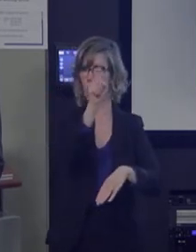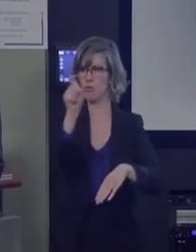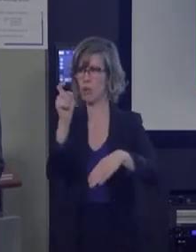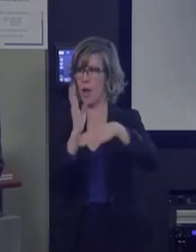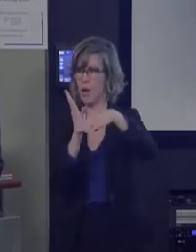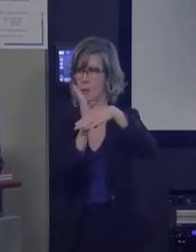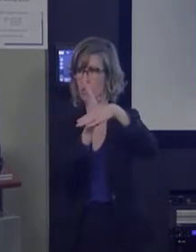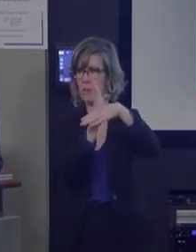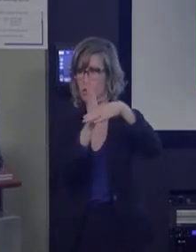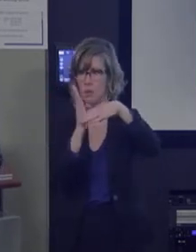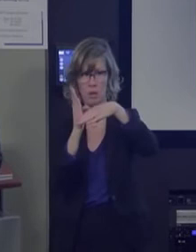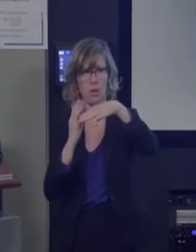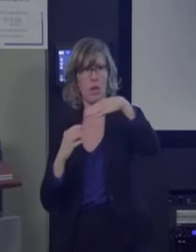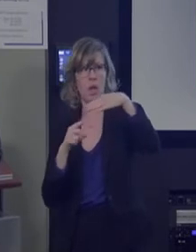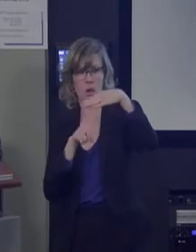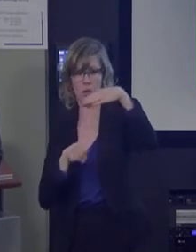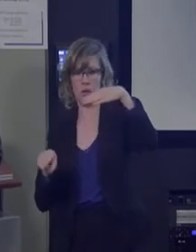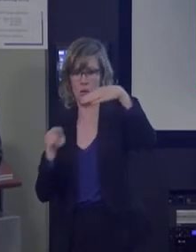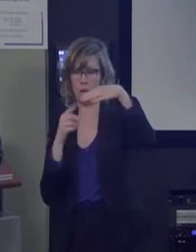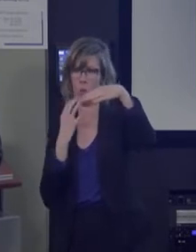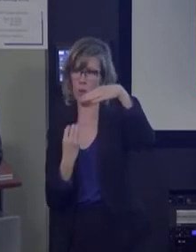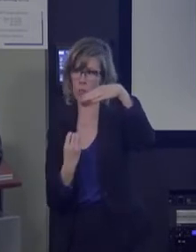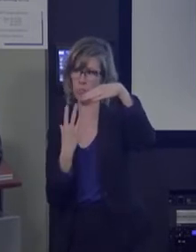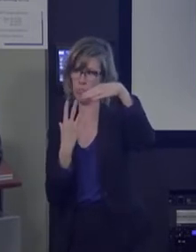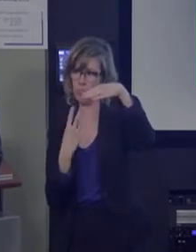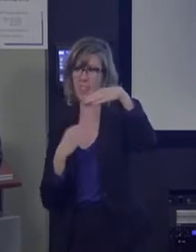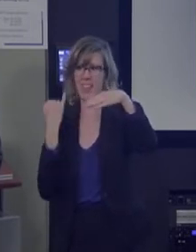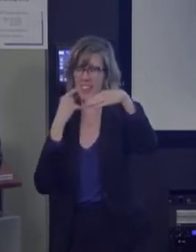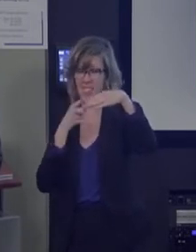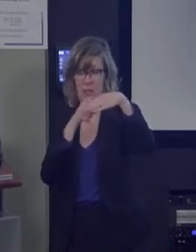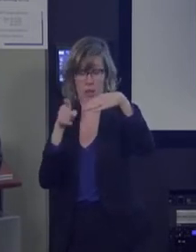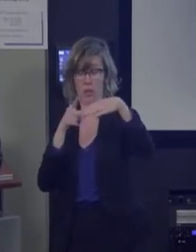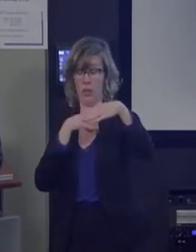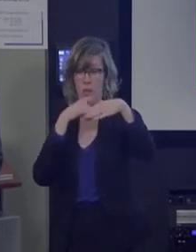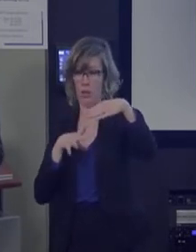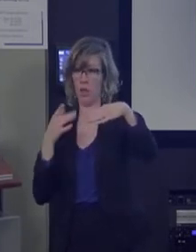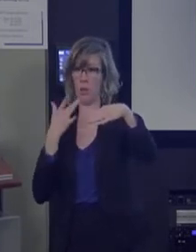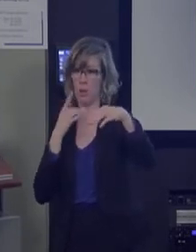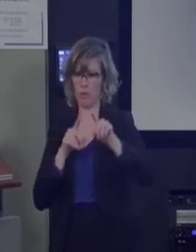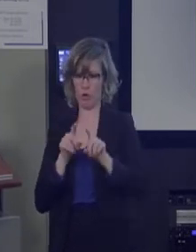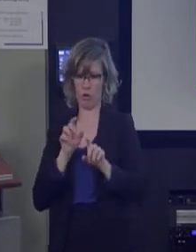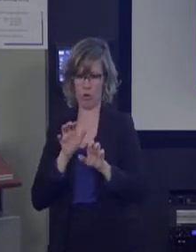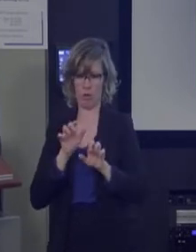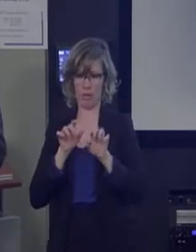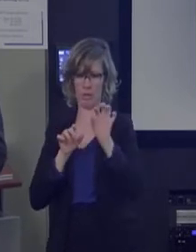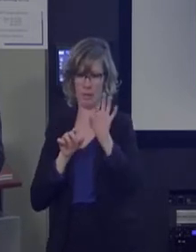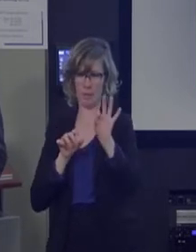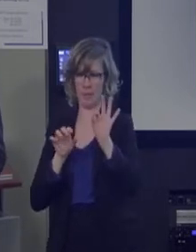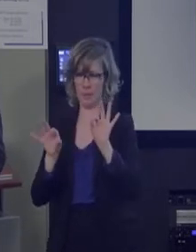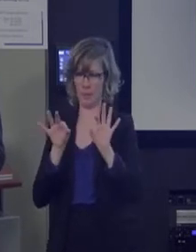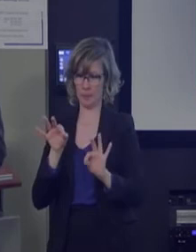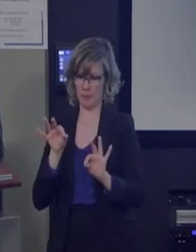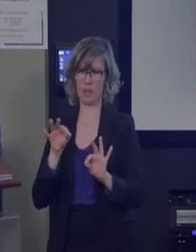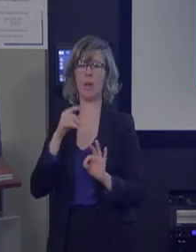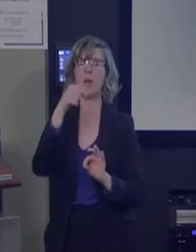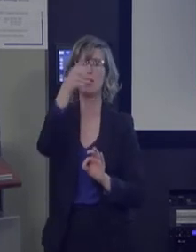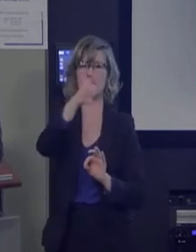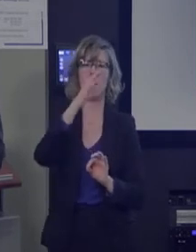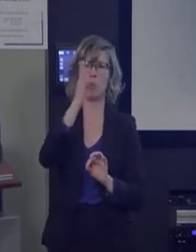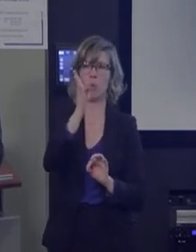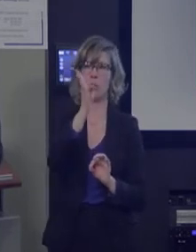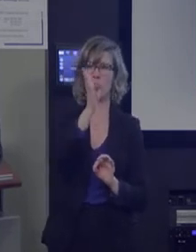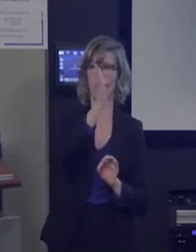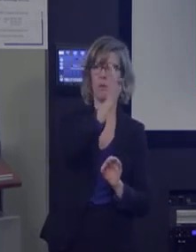show up in the table. If they prefer to work with text, if they type the word in the text, then the animation corresponds to the text. So they can use